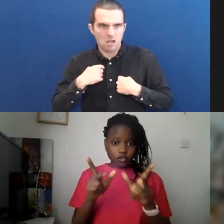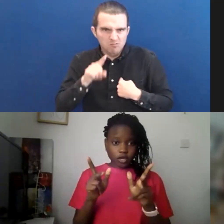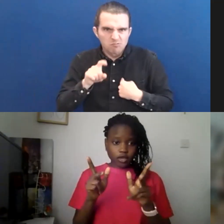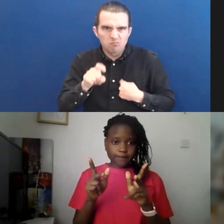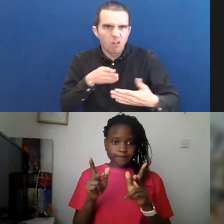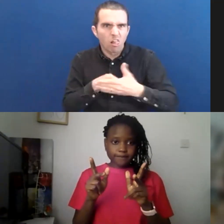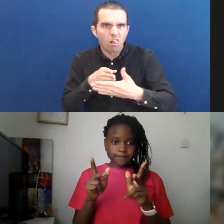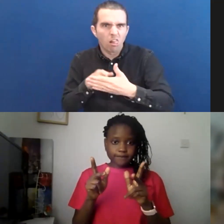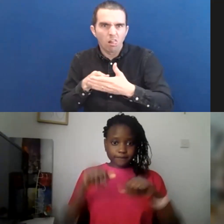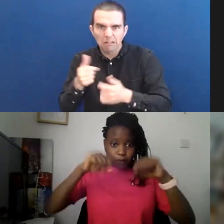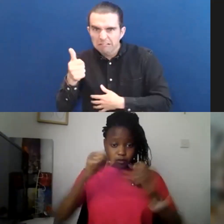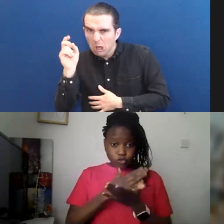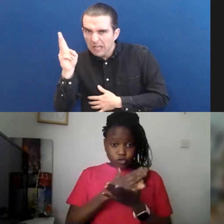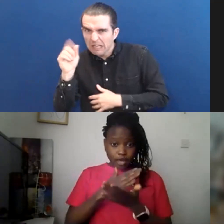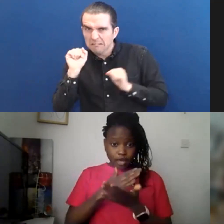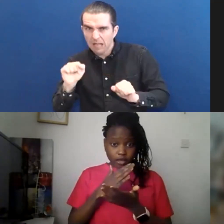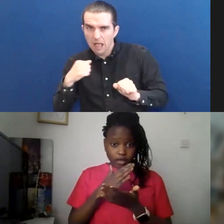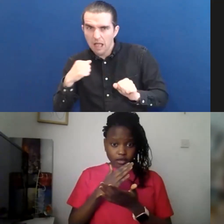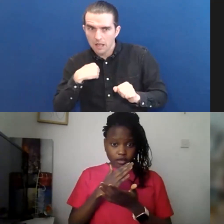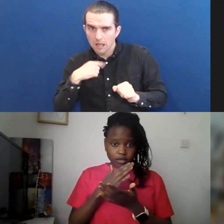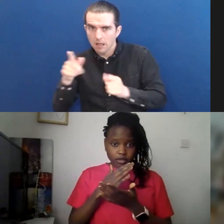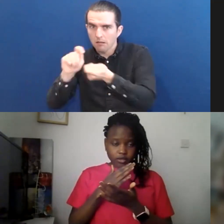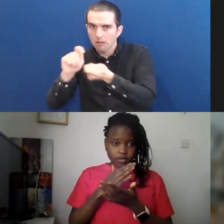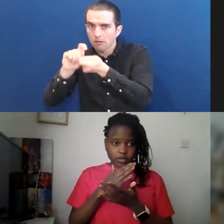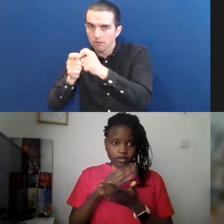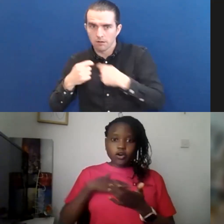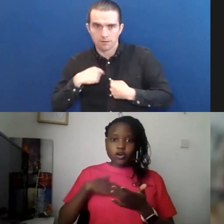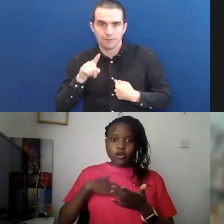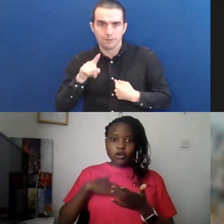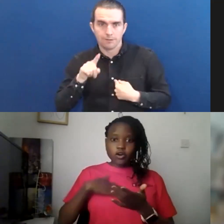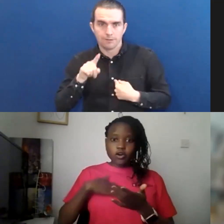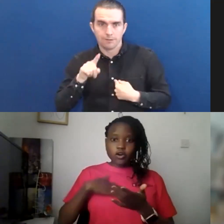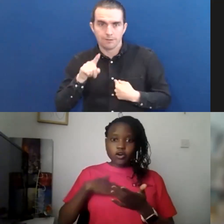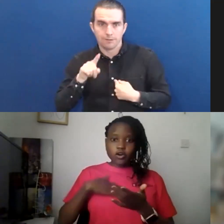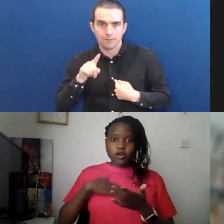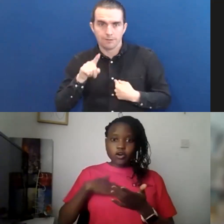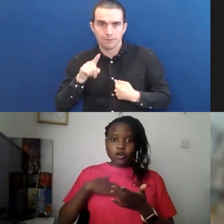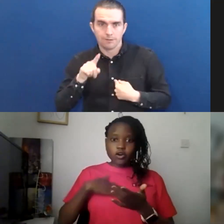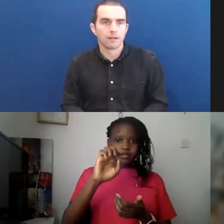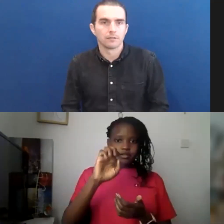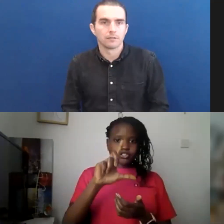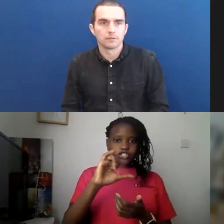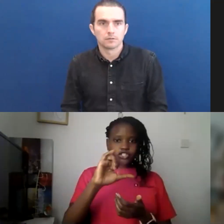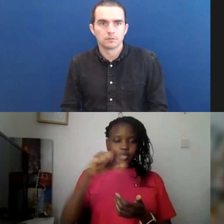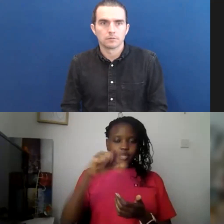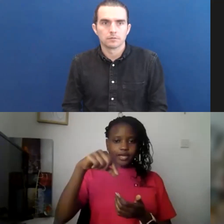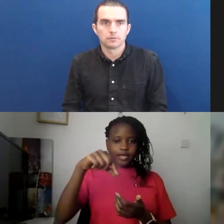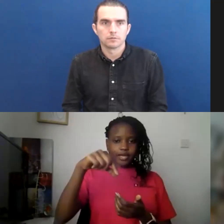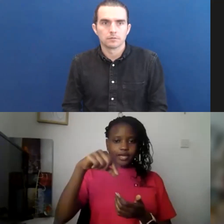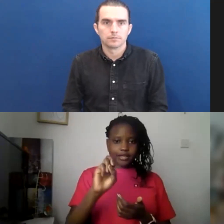Is it possible to could you jump in there with that? And in the meantime, while you're sorting that out, a reminder, if you haven't done